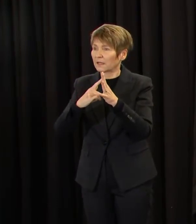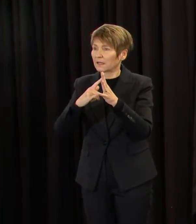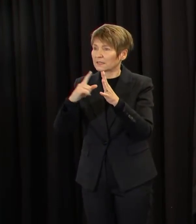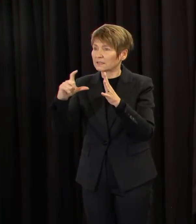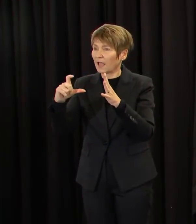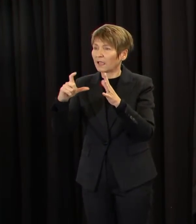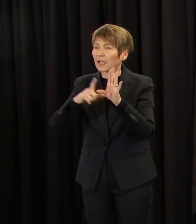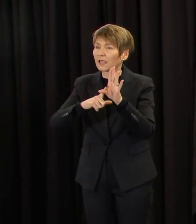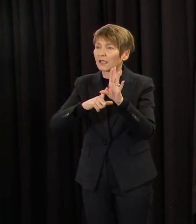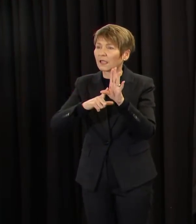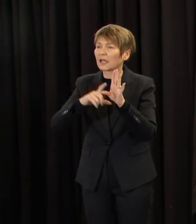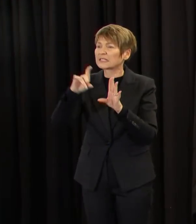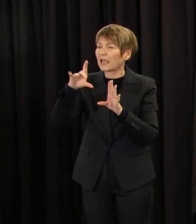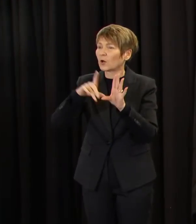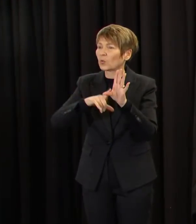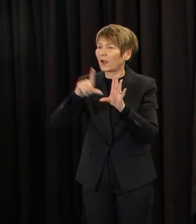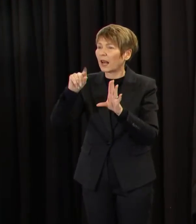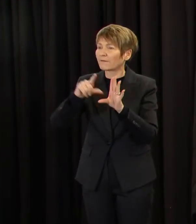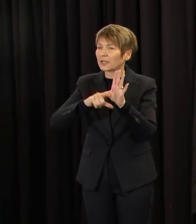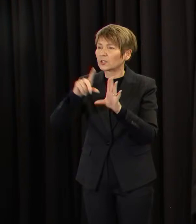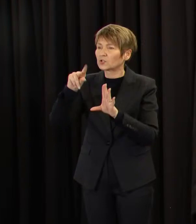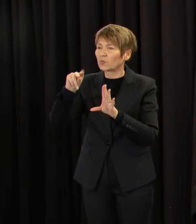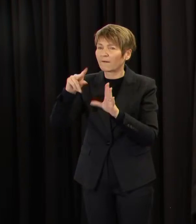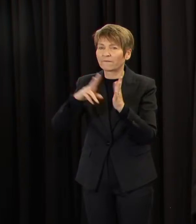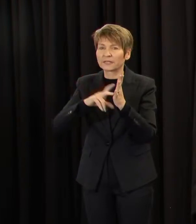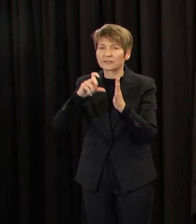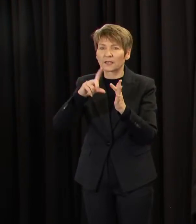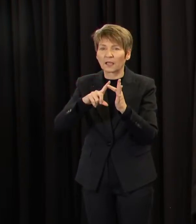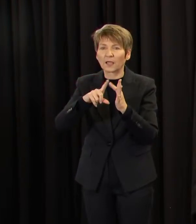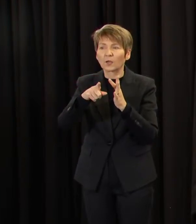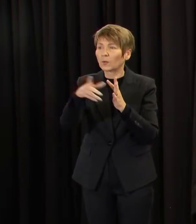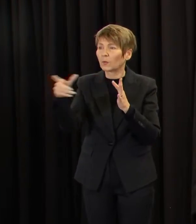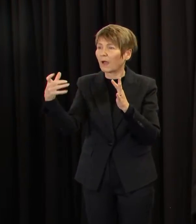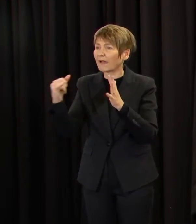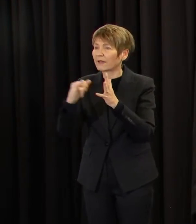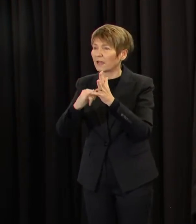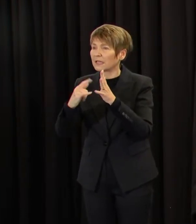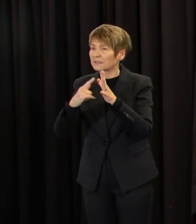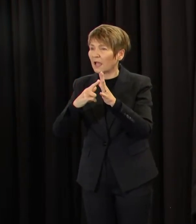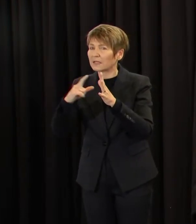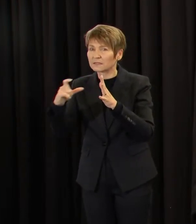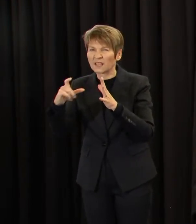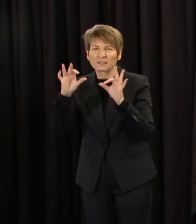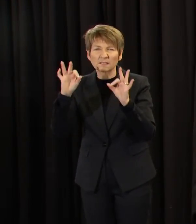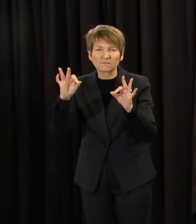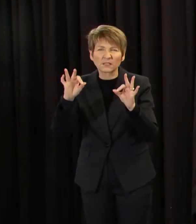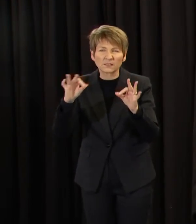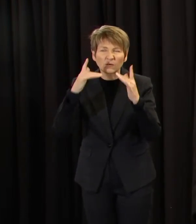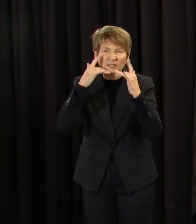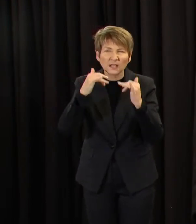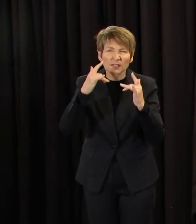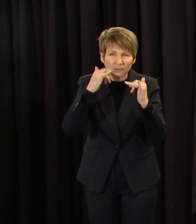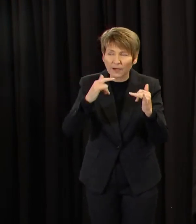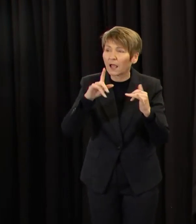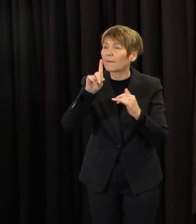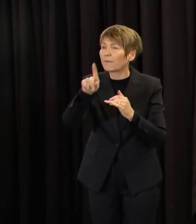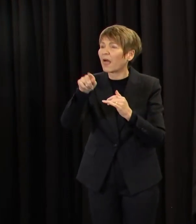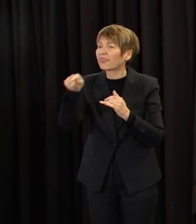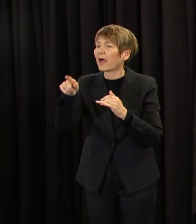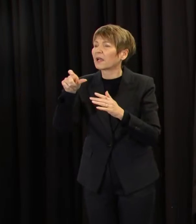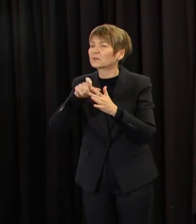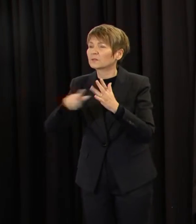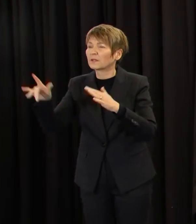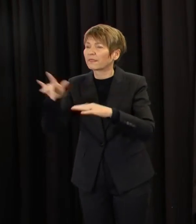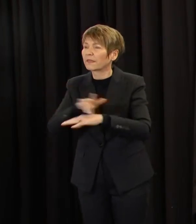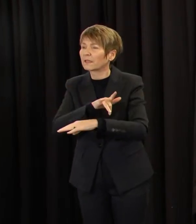and those sort of things. We're working very hard to ensure that children can continue to take their SACs. So I've got a Year 12 student at home myself.